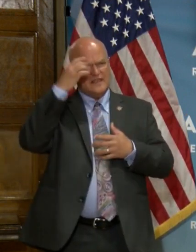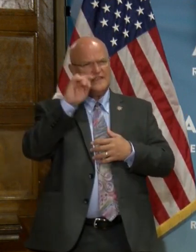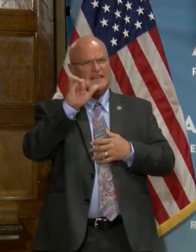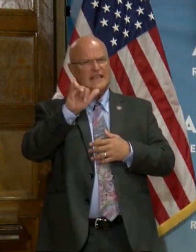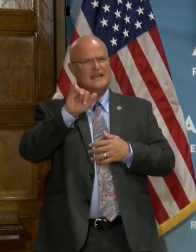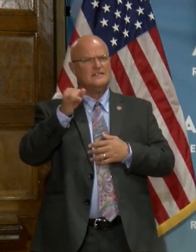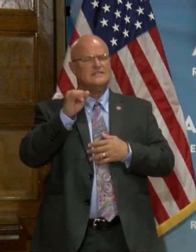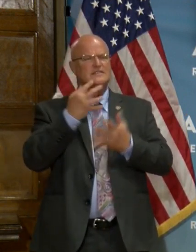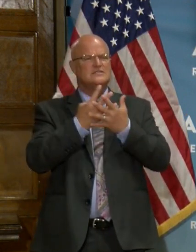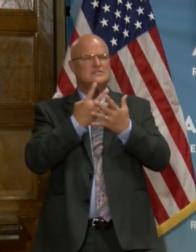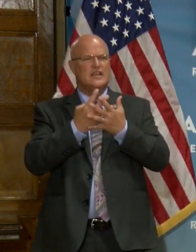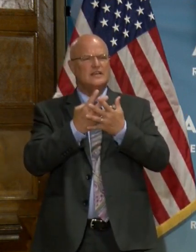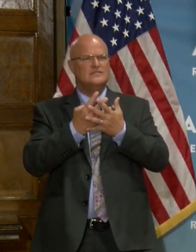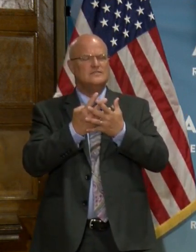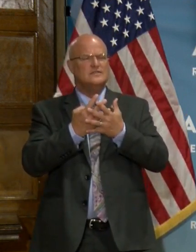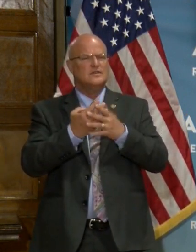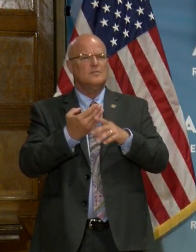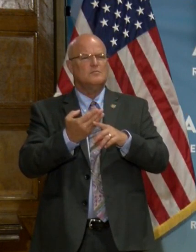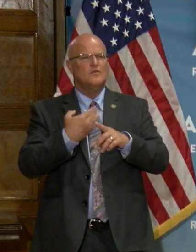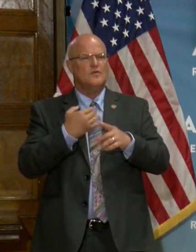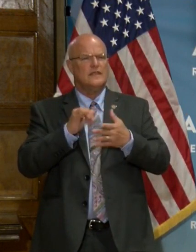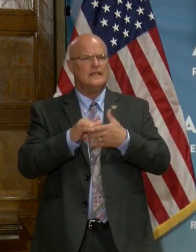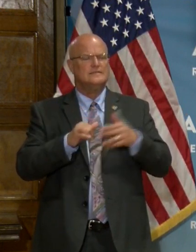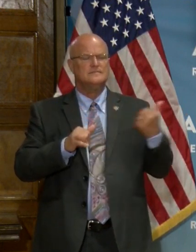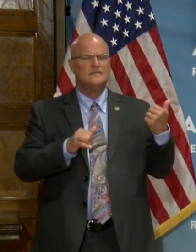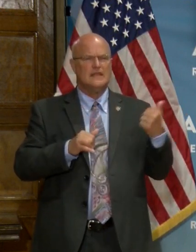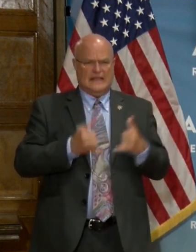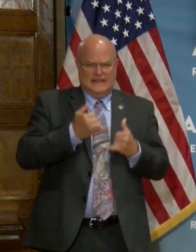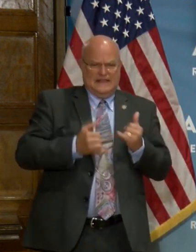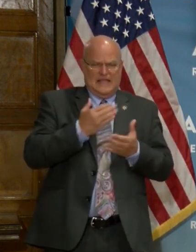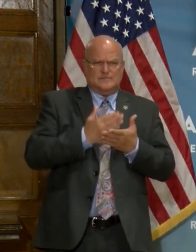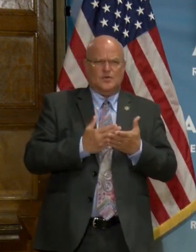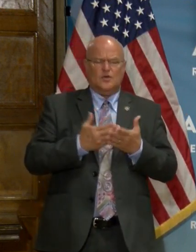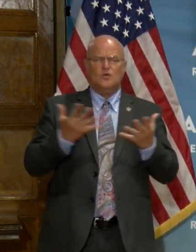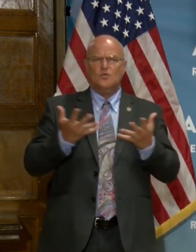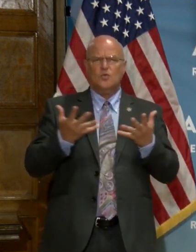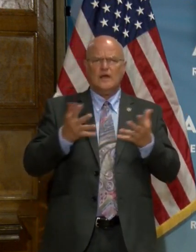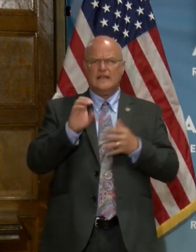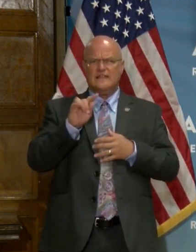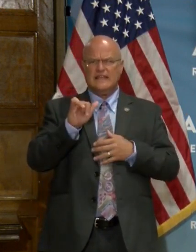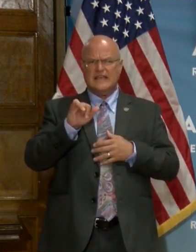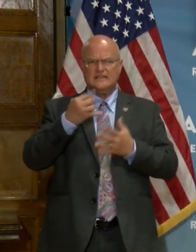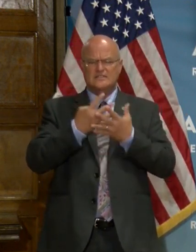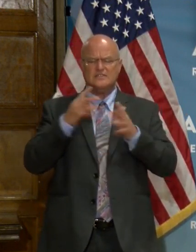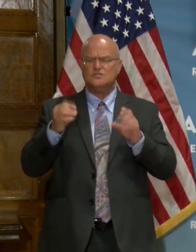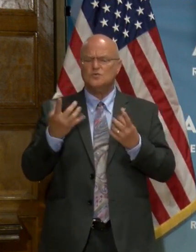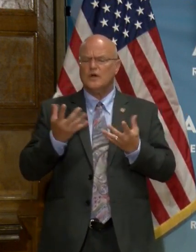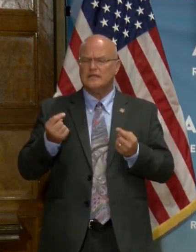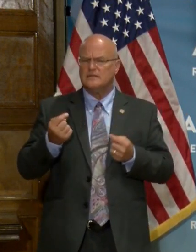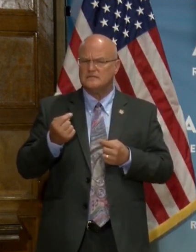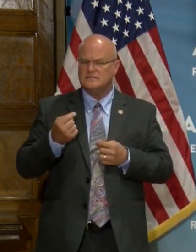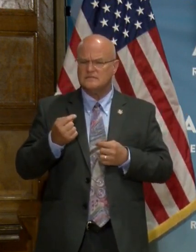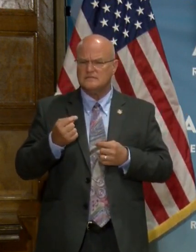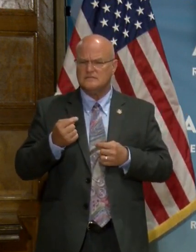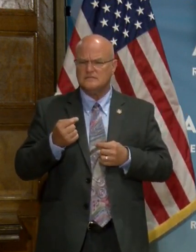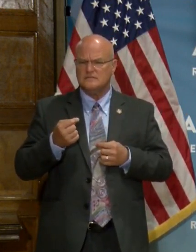doing before they release detainees? All right, the last part, what can the county jails do to do what?